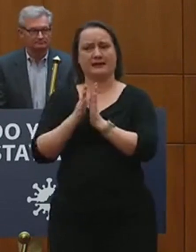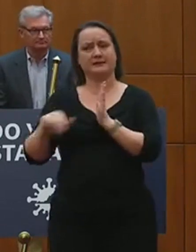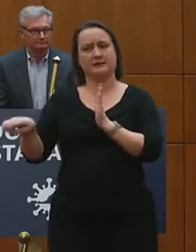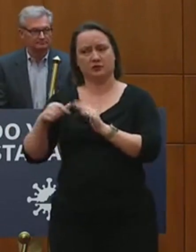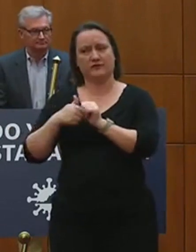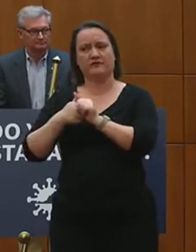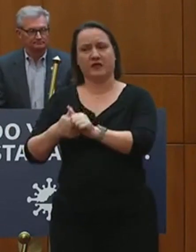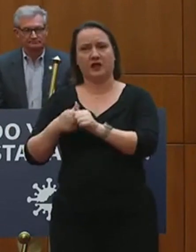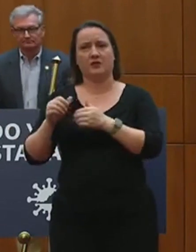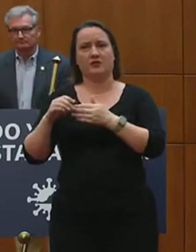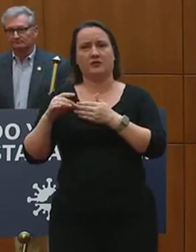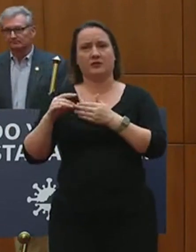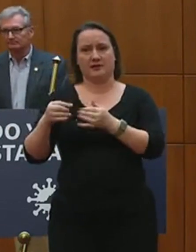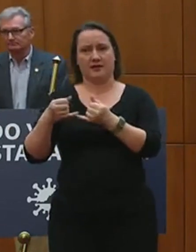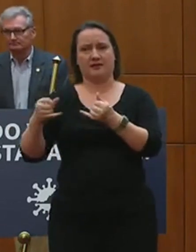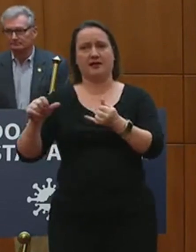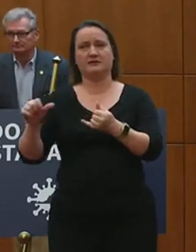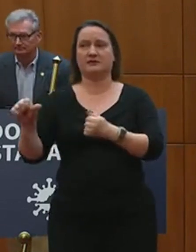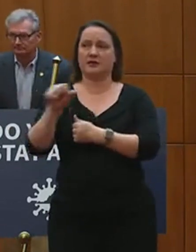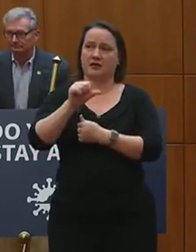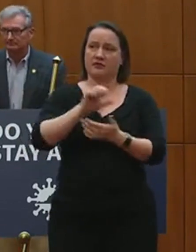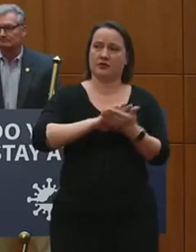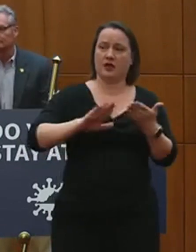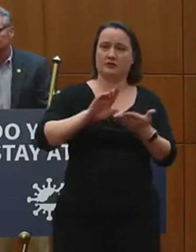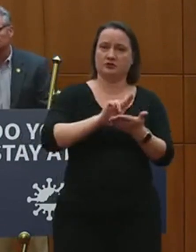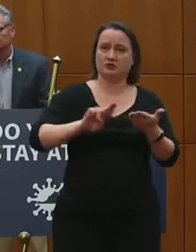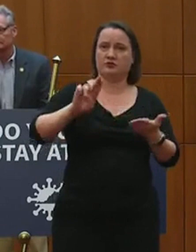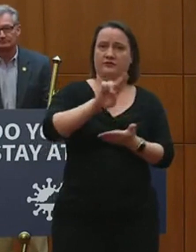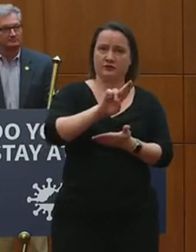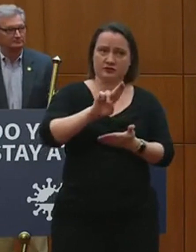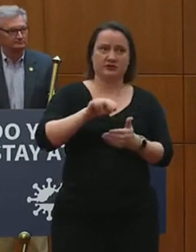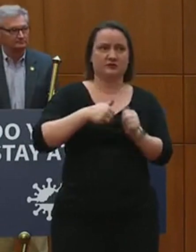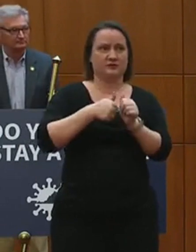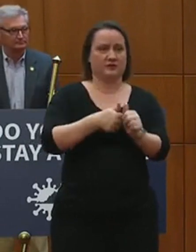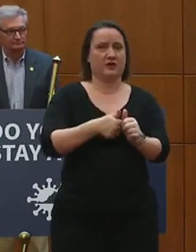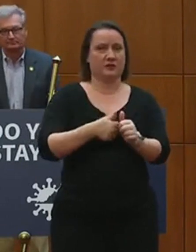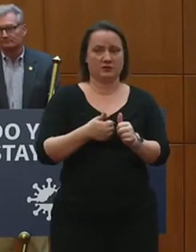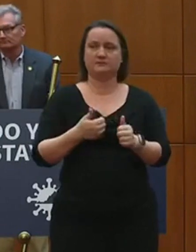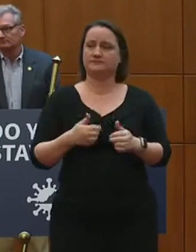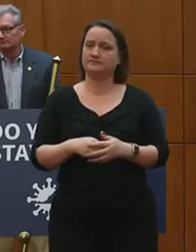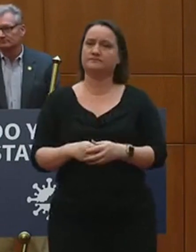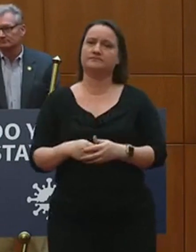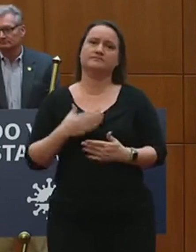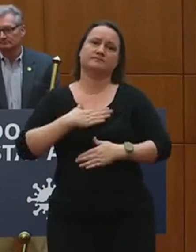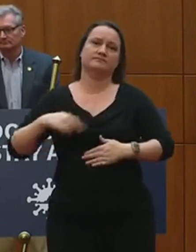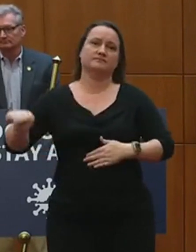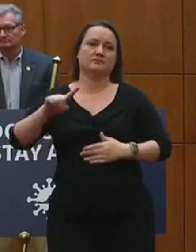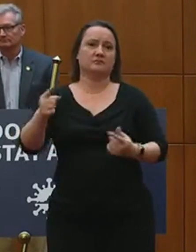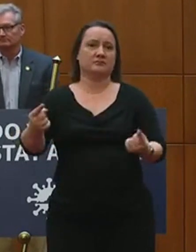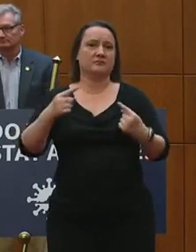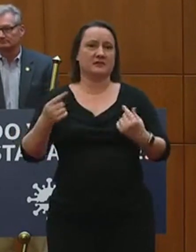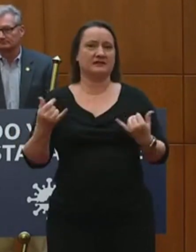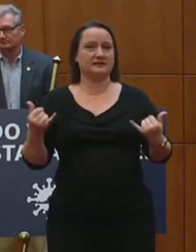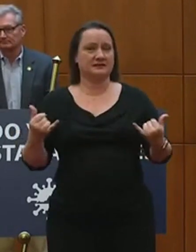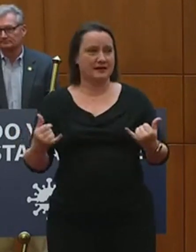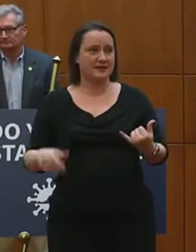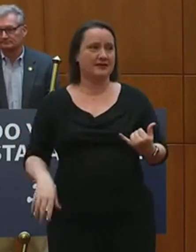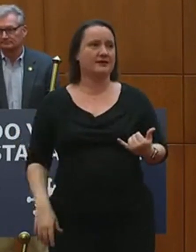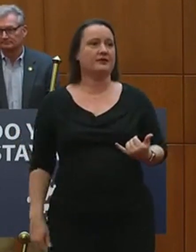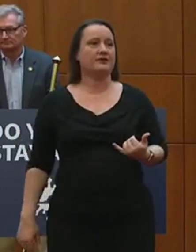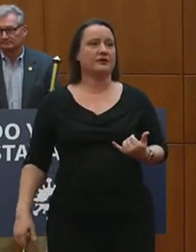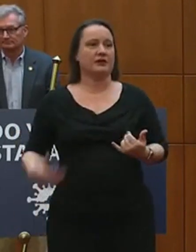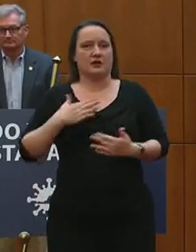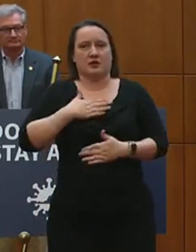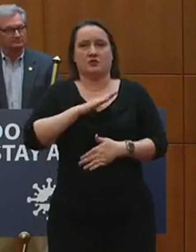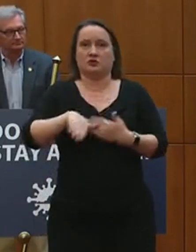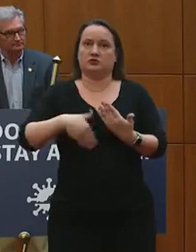guidelines that other colleges and universities are following. I appreciate you all being here today. I encourage